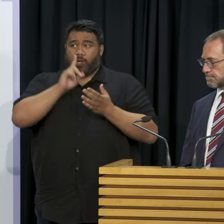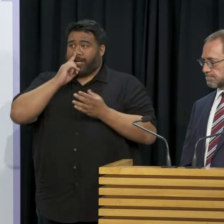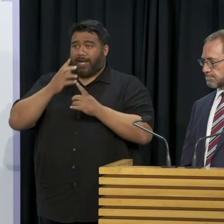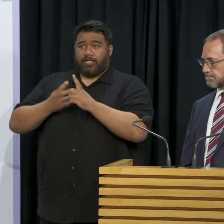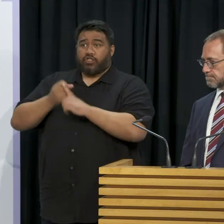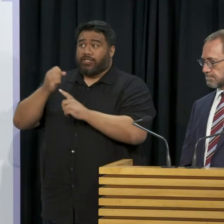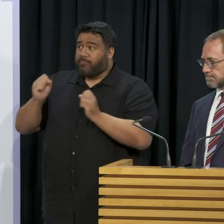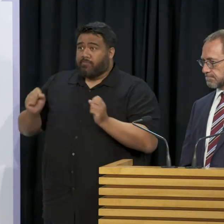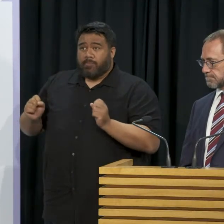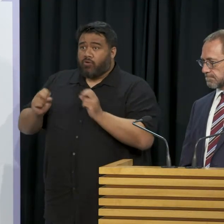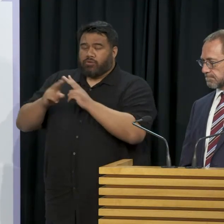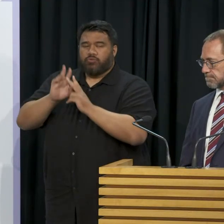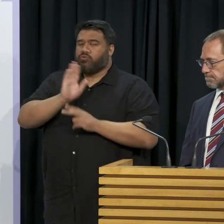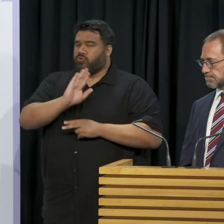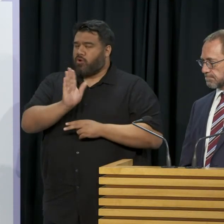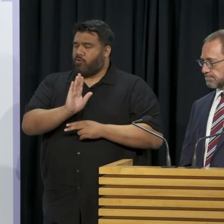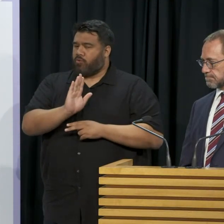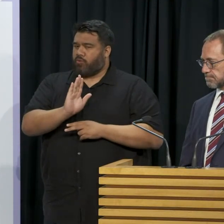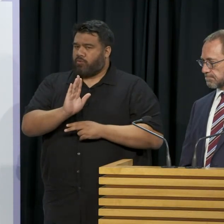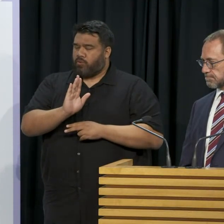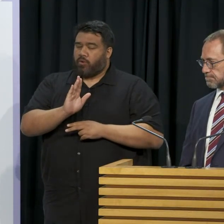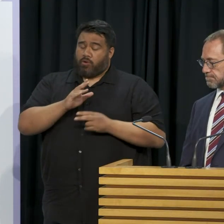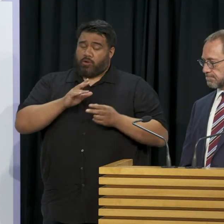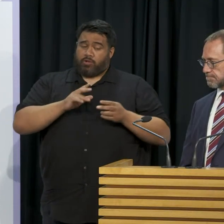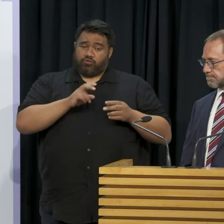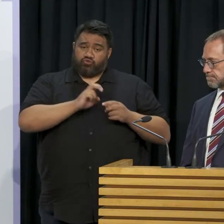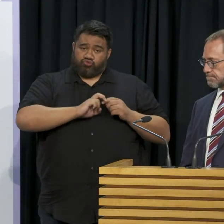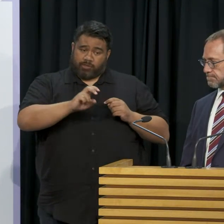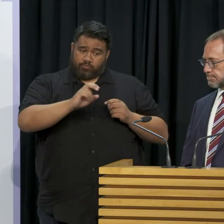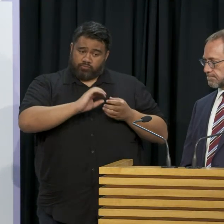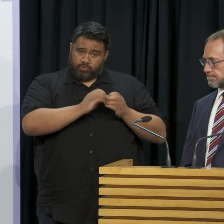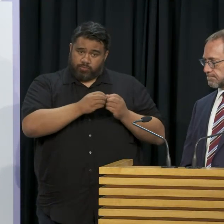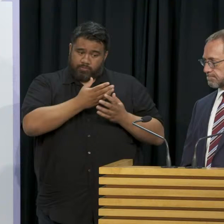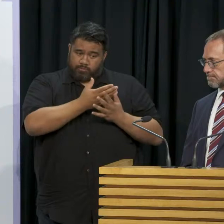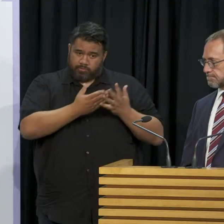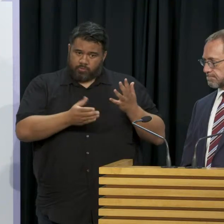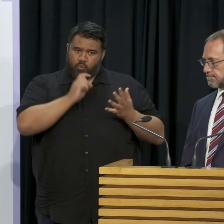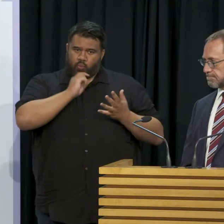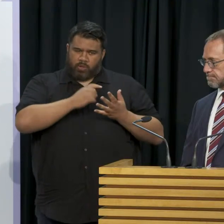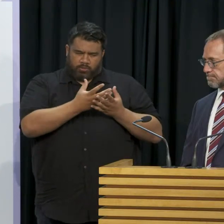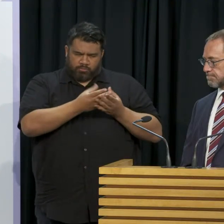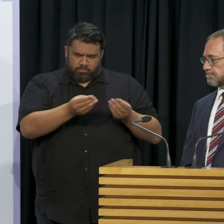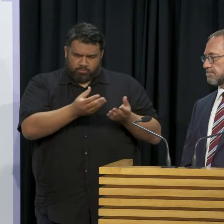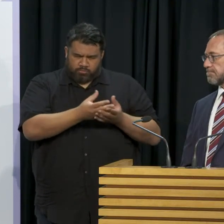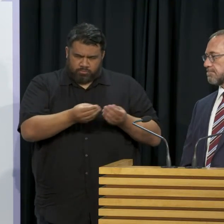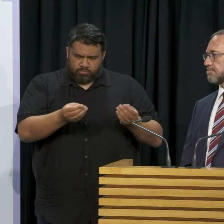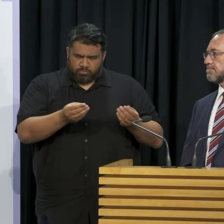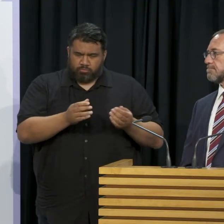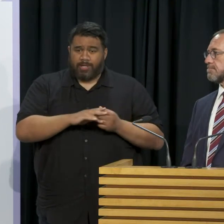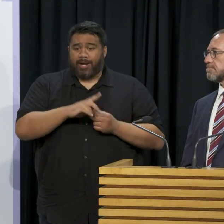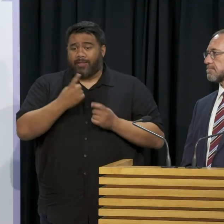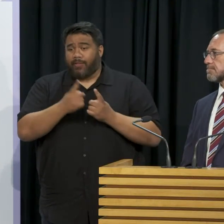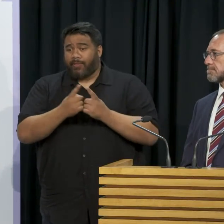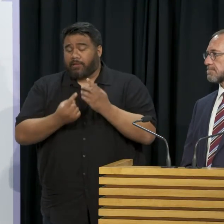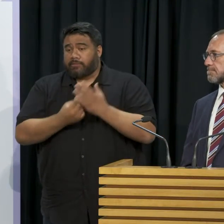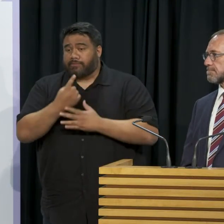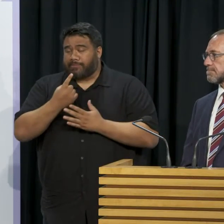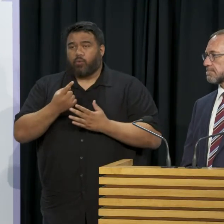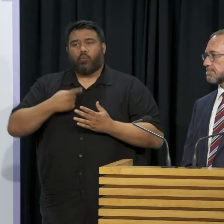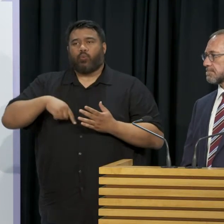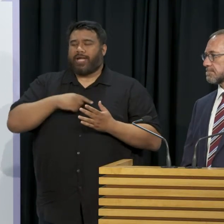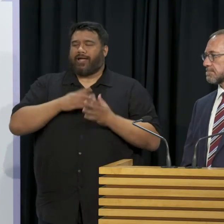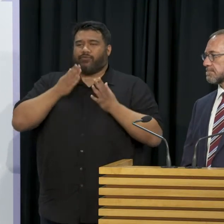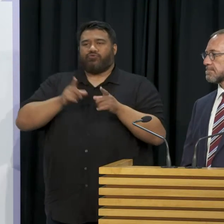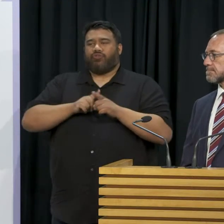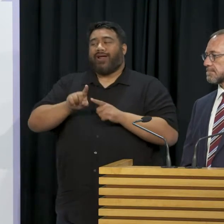across multiple sectors. Transport is one of them, and anything here that is causing further issue for us, we have to be able to make up